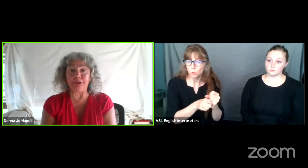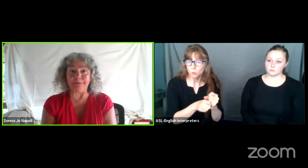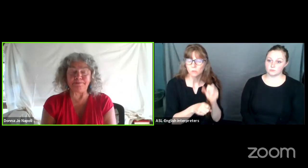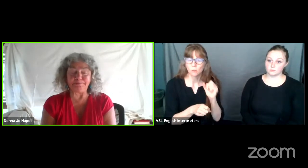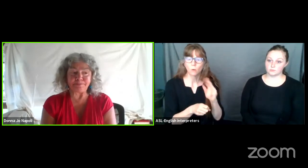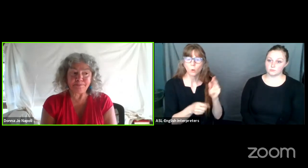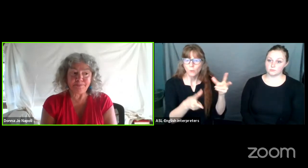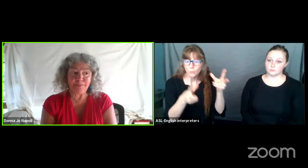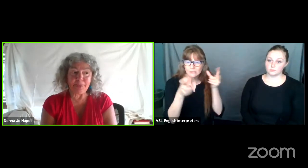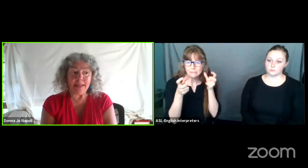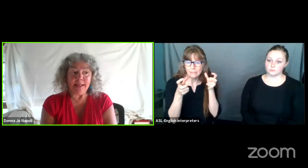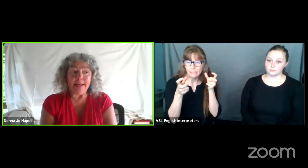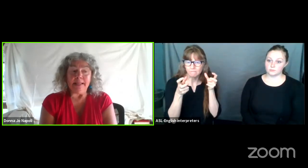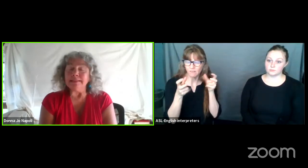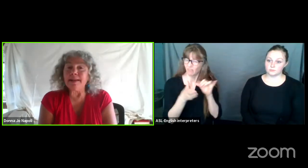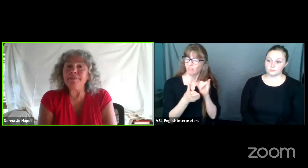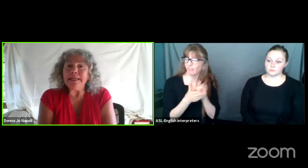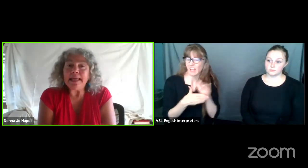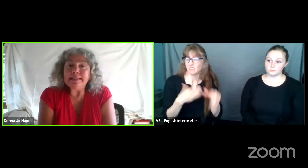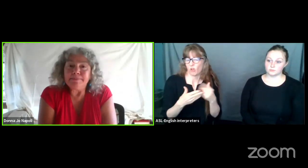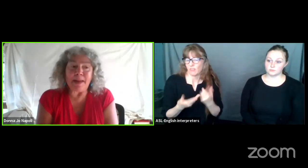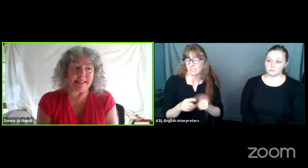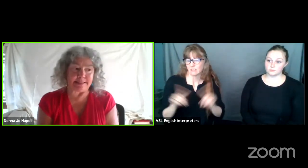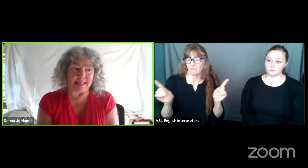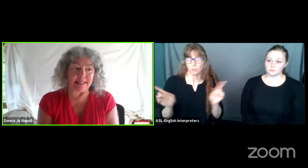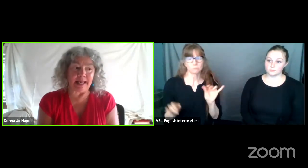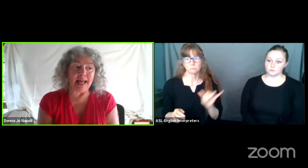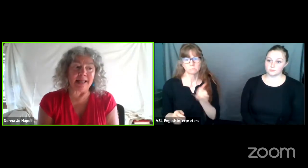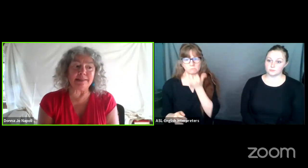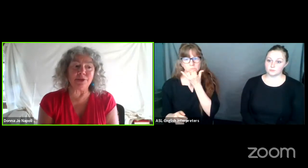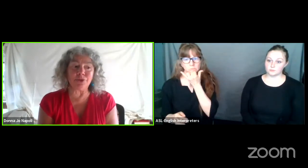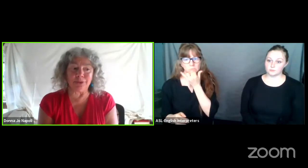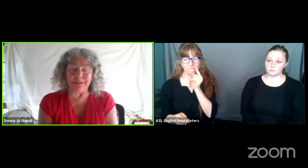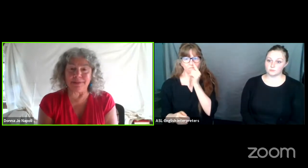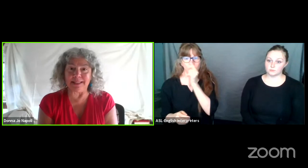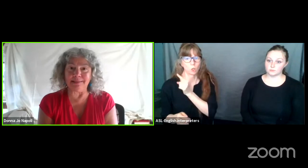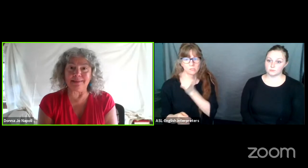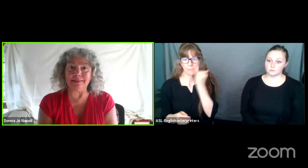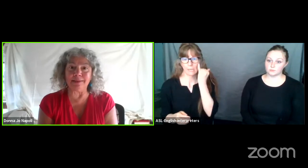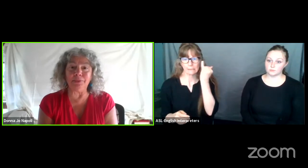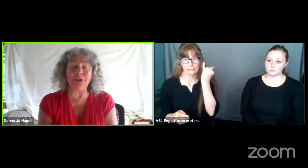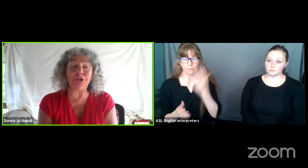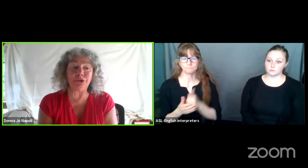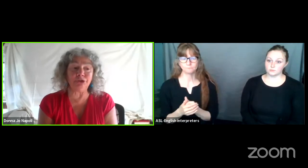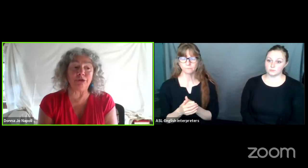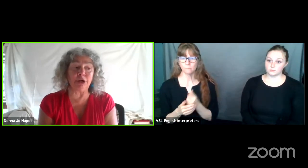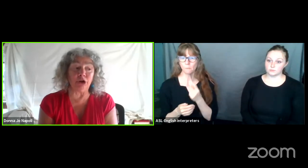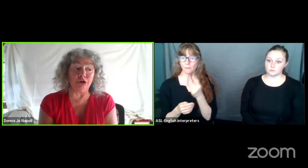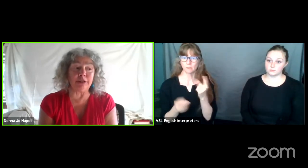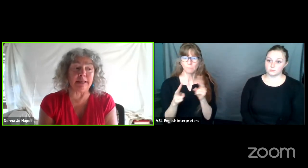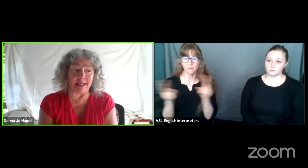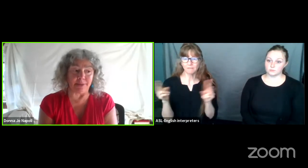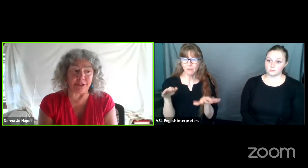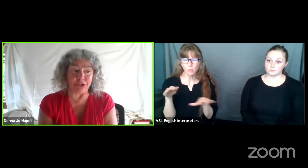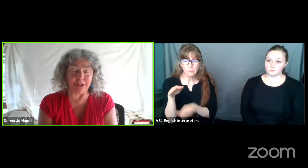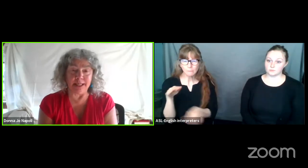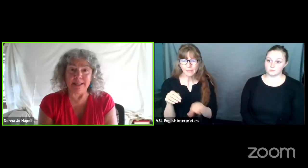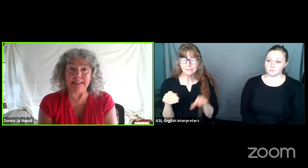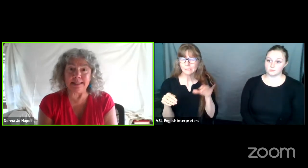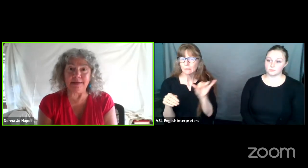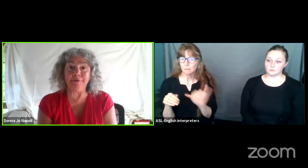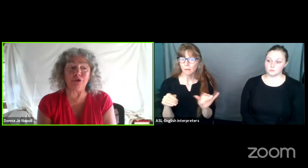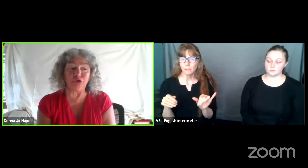false impression. Something as basic as the circumstances in which children learn